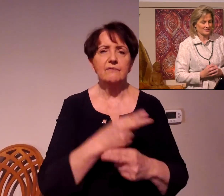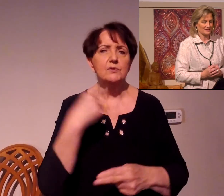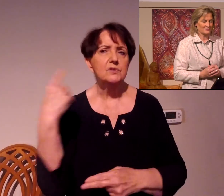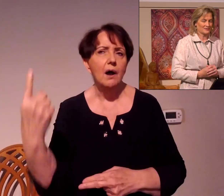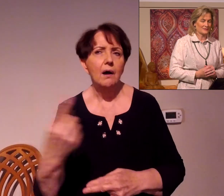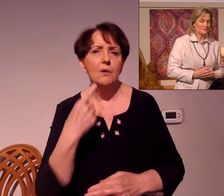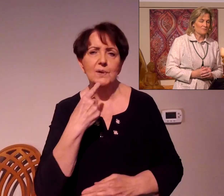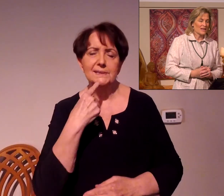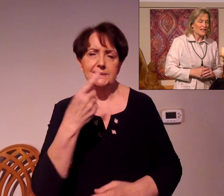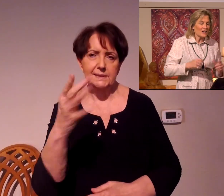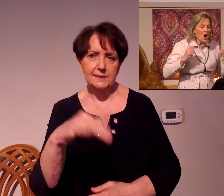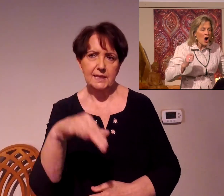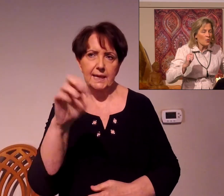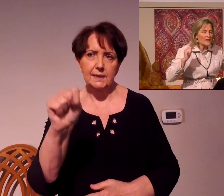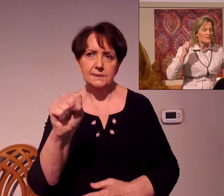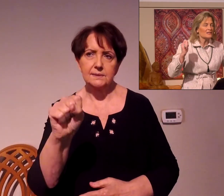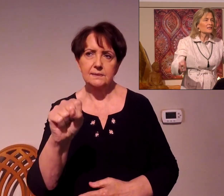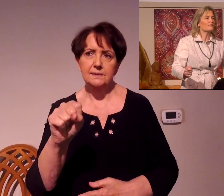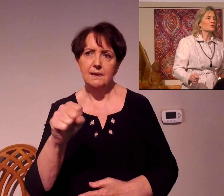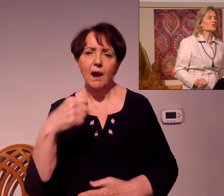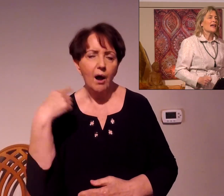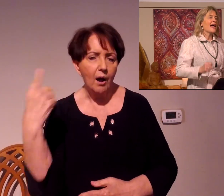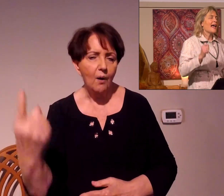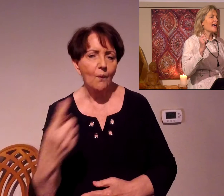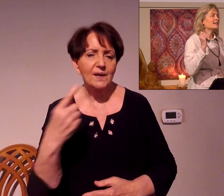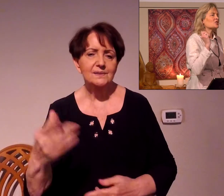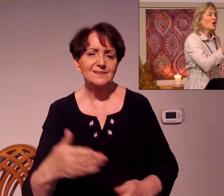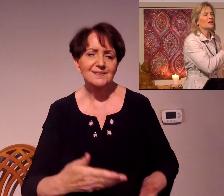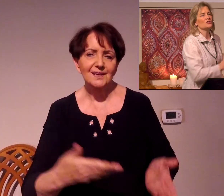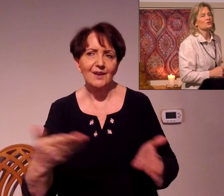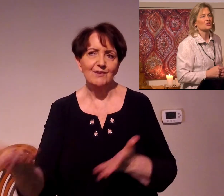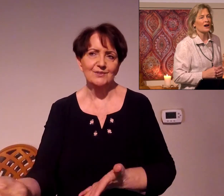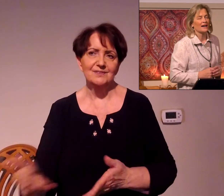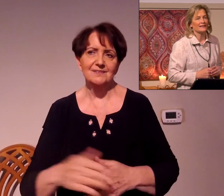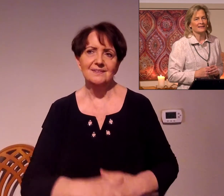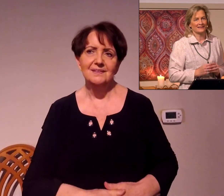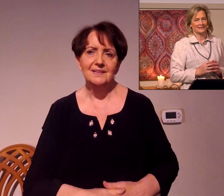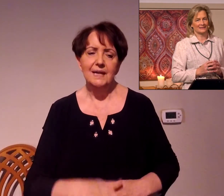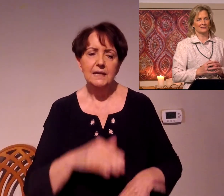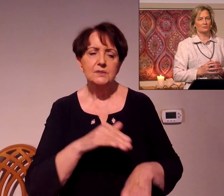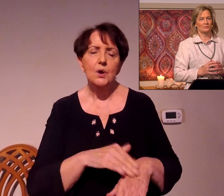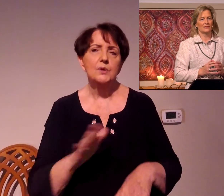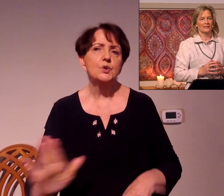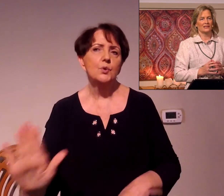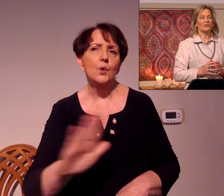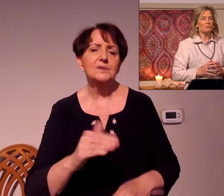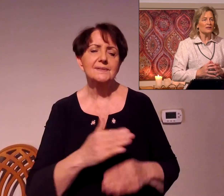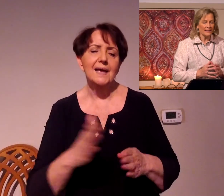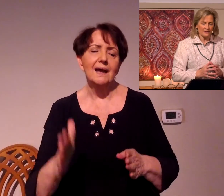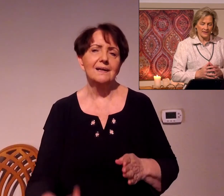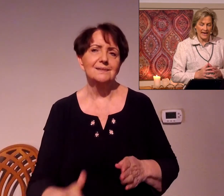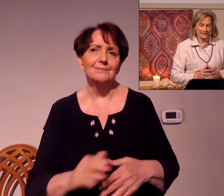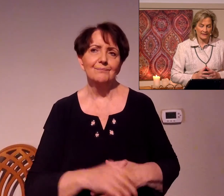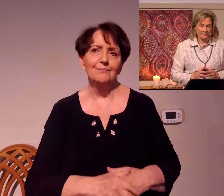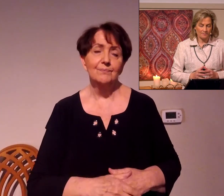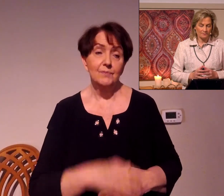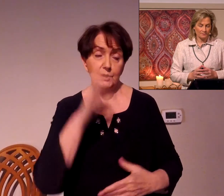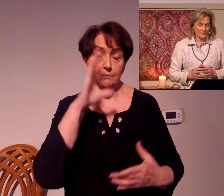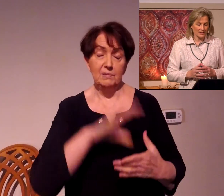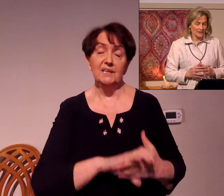yes. It always delivers, and it's on your side. You can believe